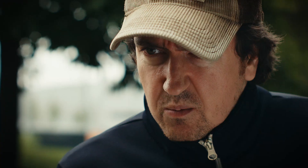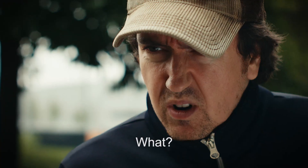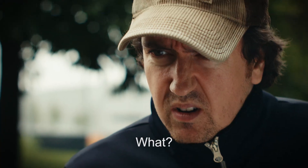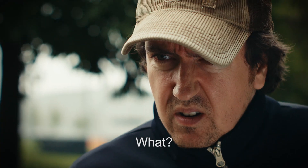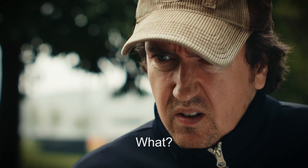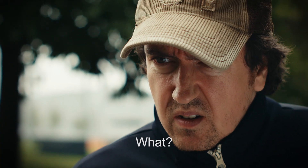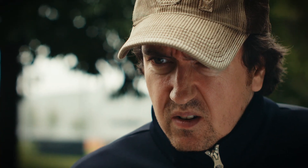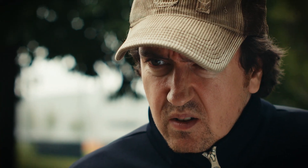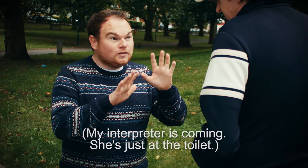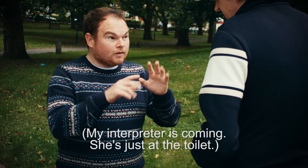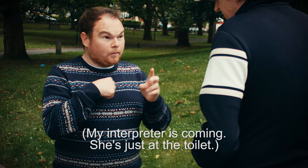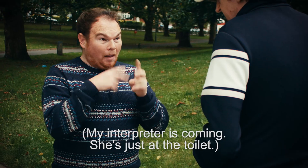What?